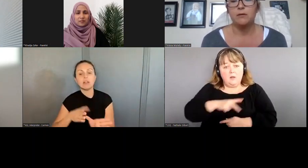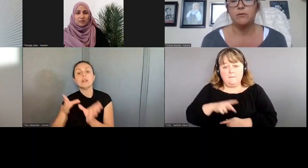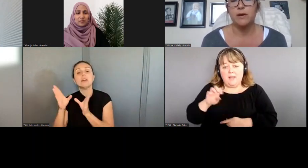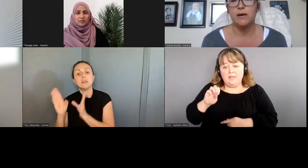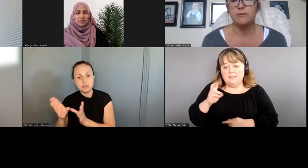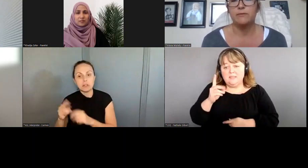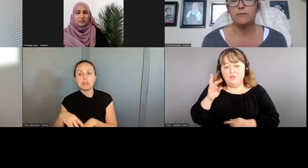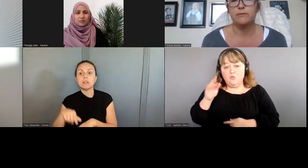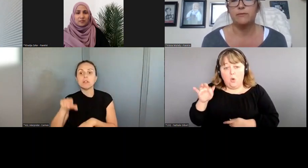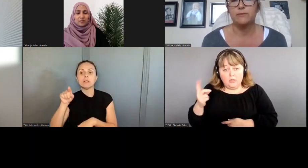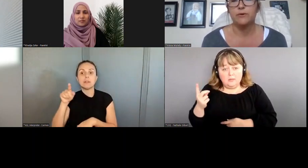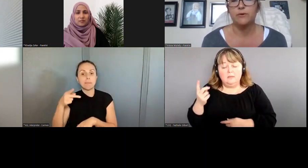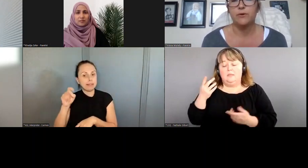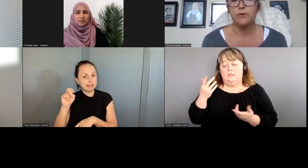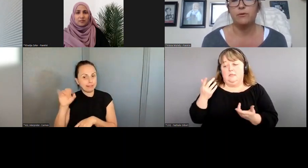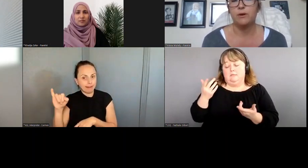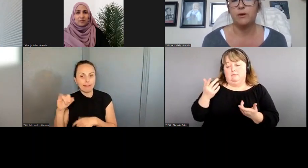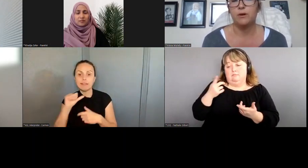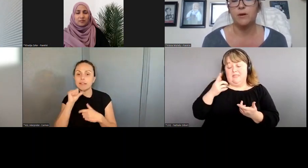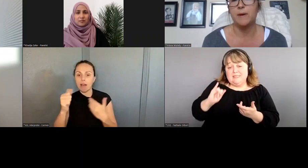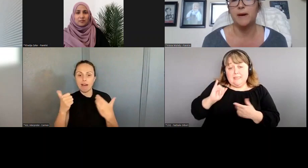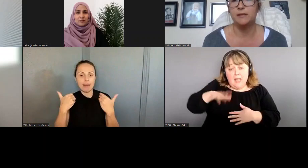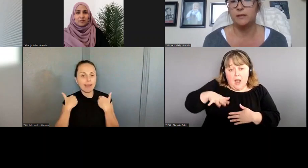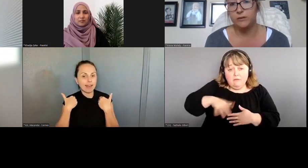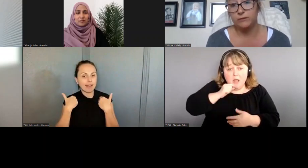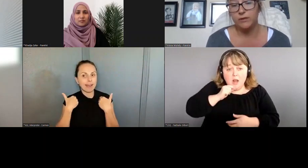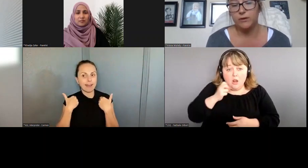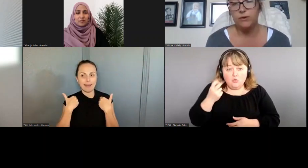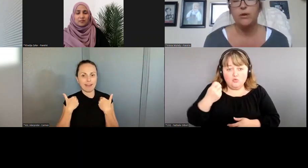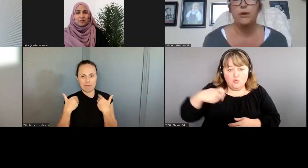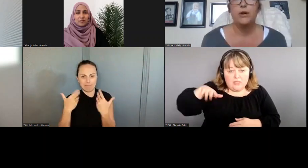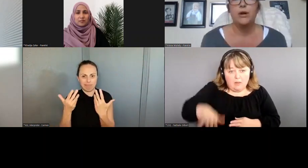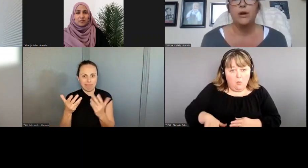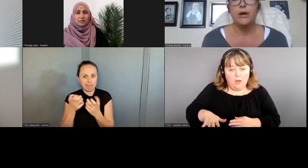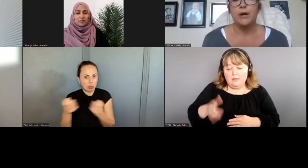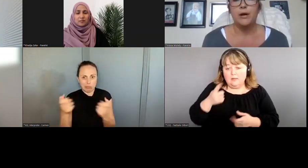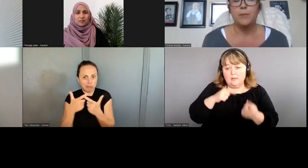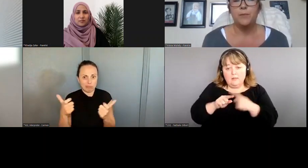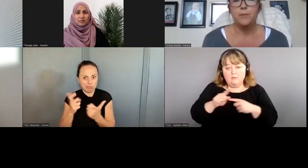They don't have the capacity to do so.